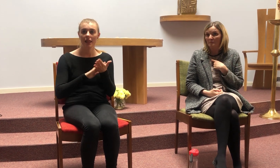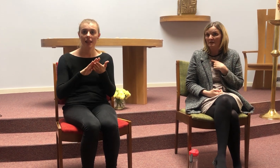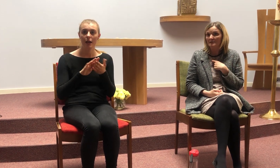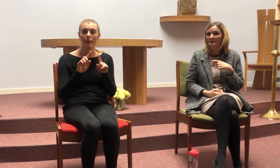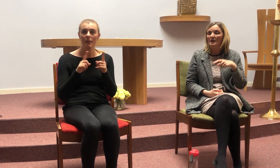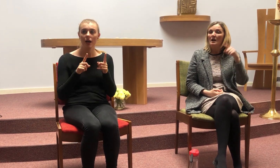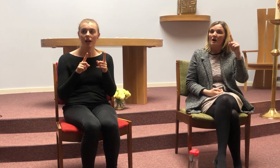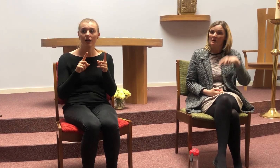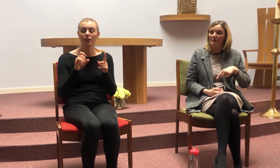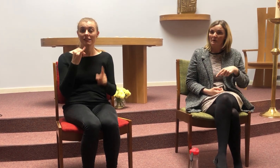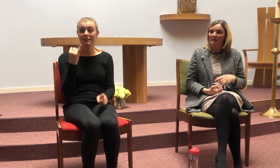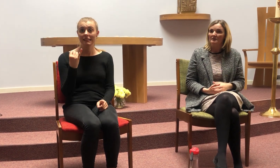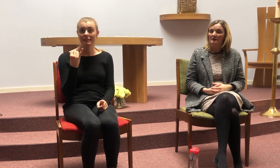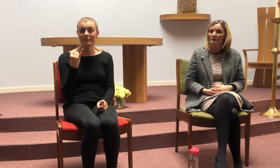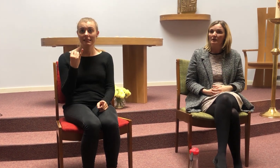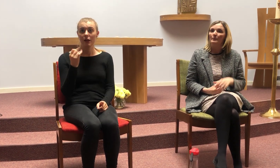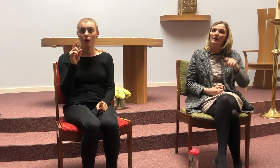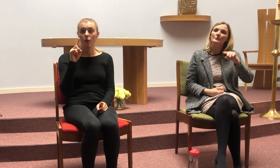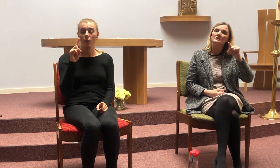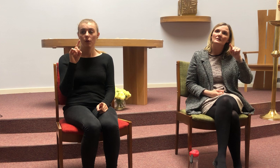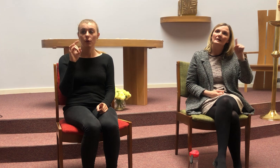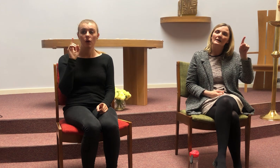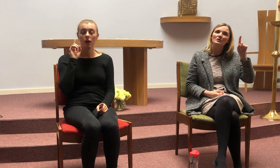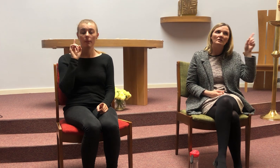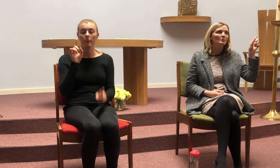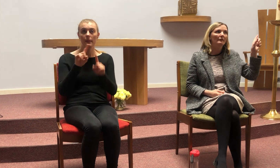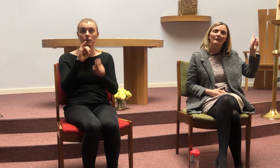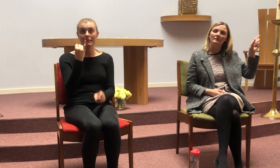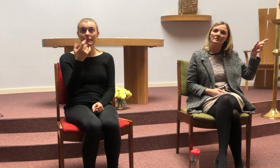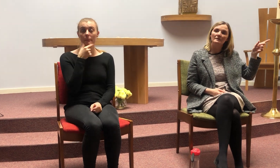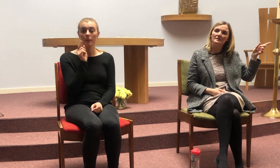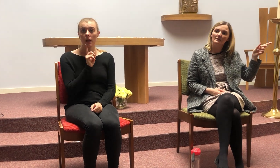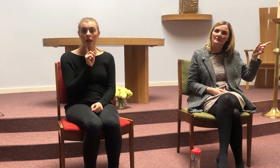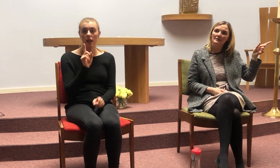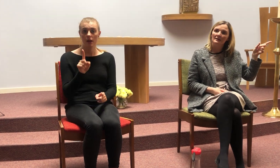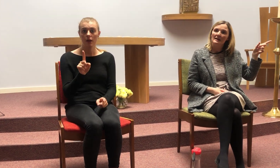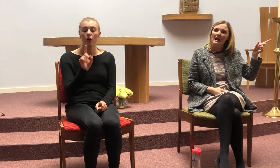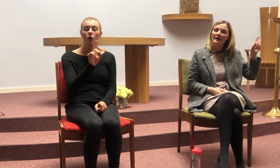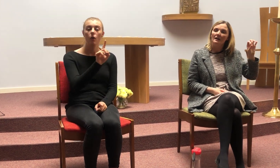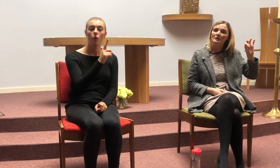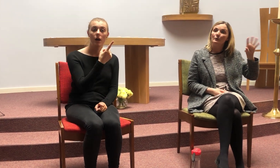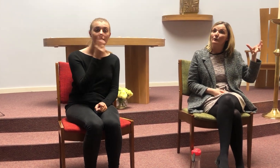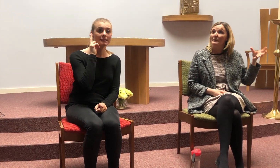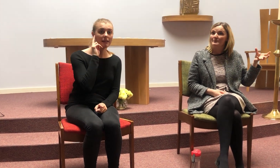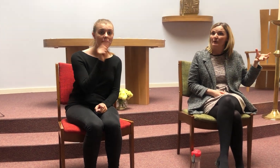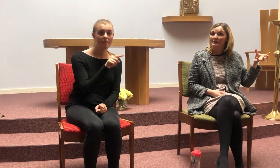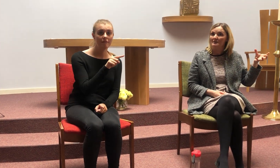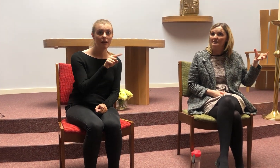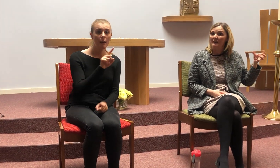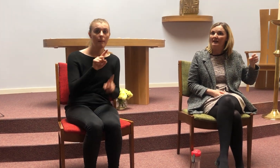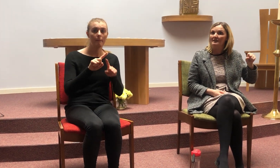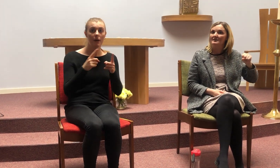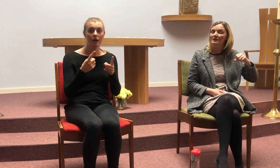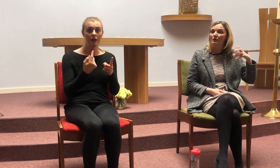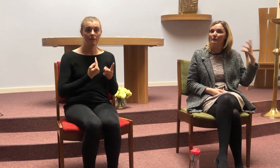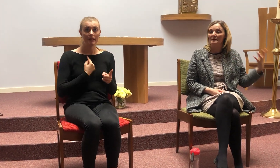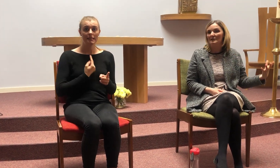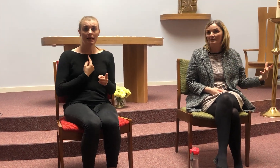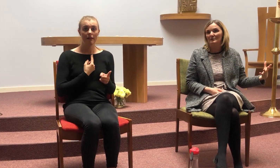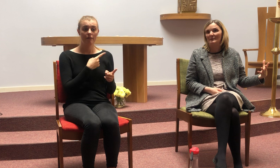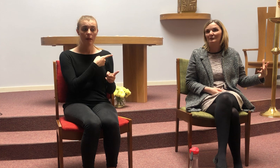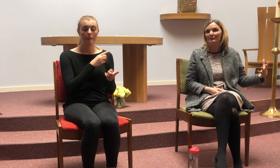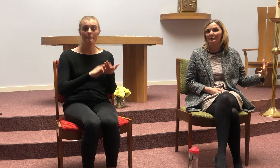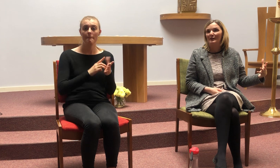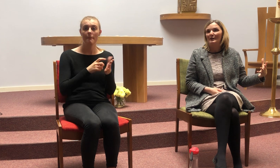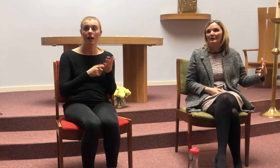only HR person, I'm the one that's kind of looking, but I would engage a lot with the Irish Deaf Society and kind of look for best practice and ask, from